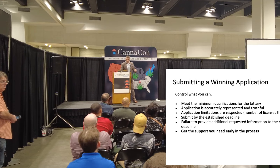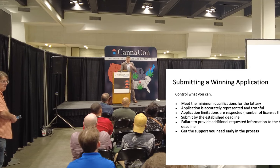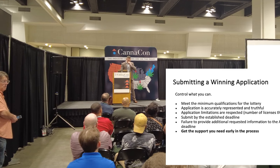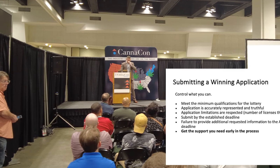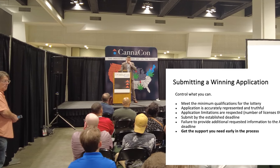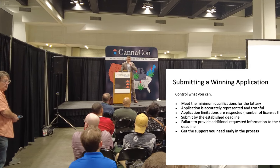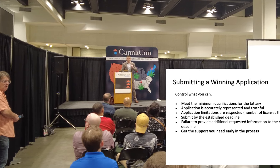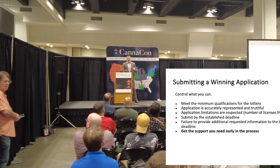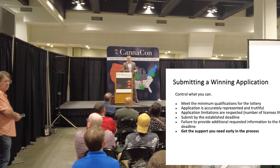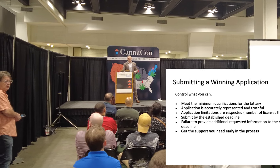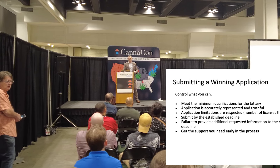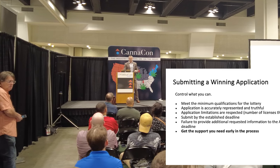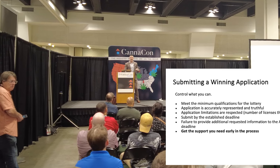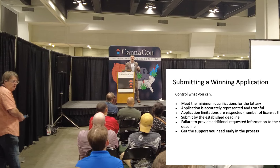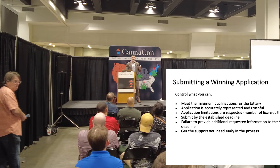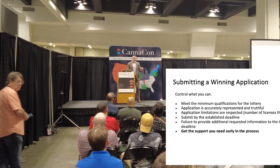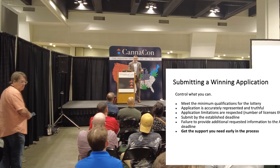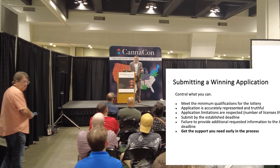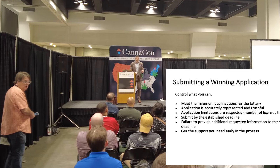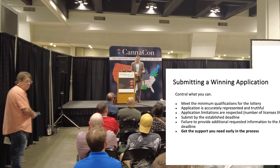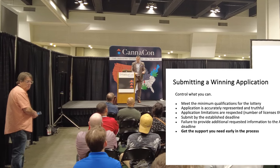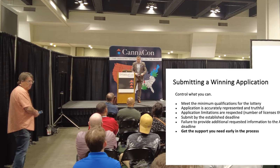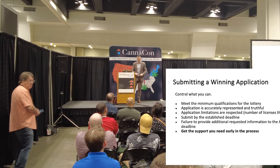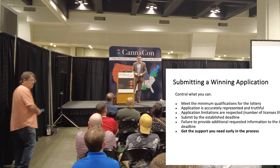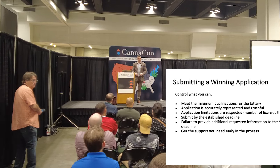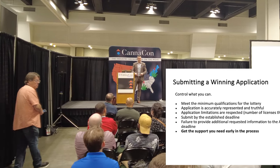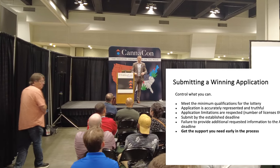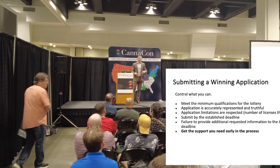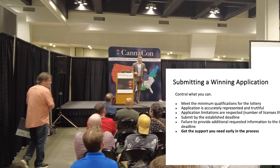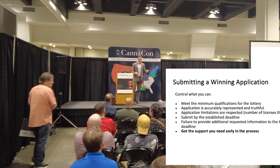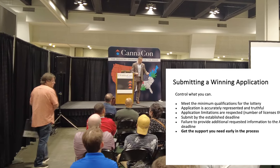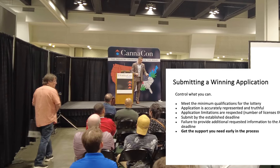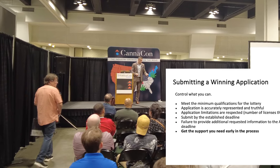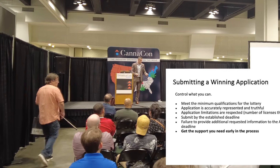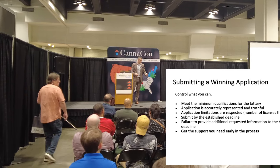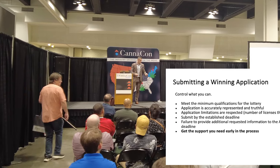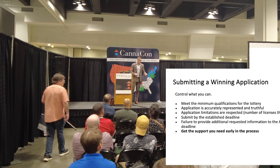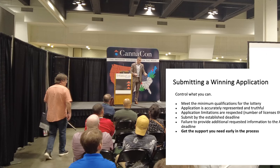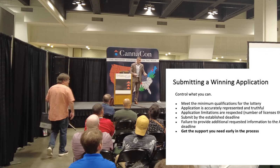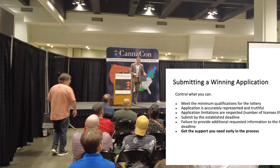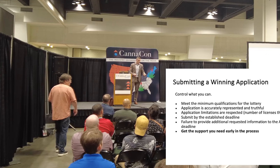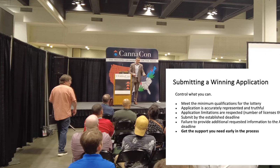lottery. Their application is accurately represented, that it's truthful.